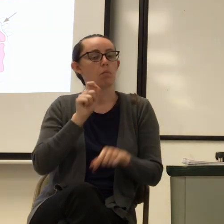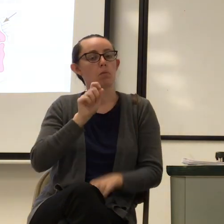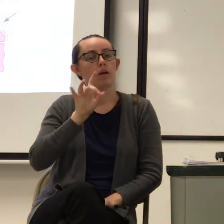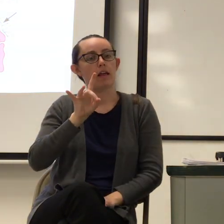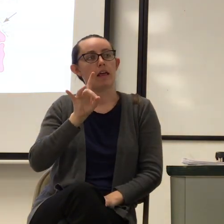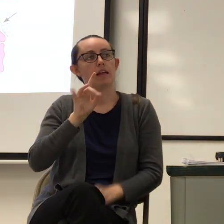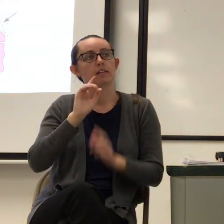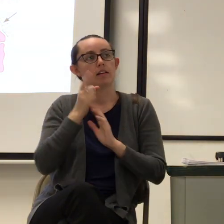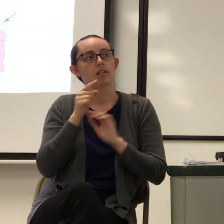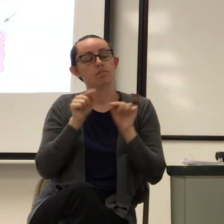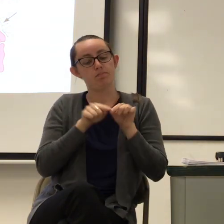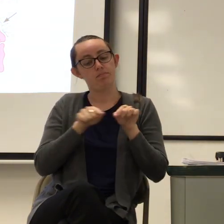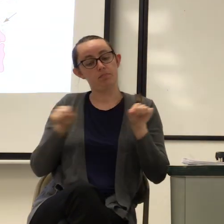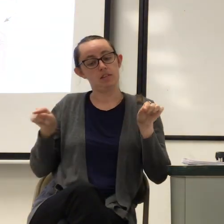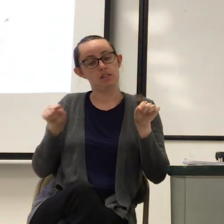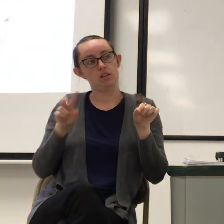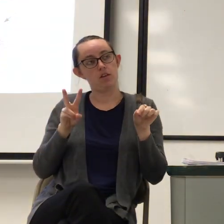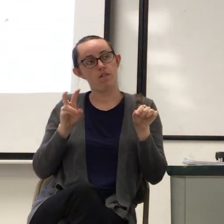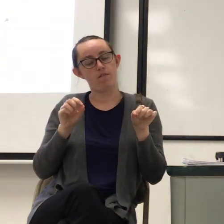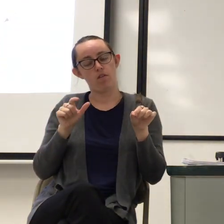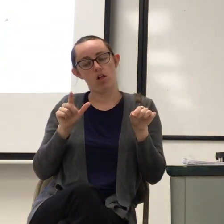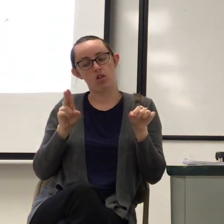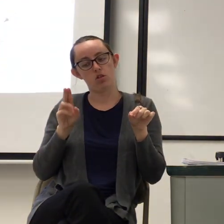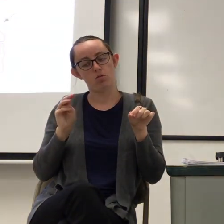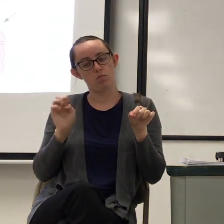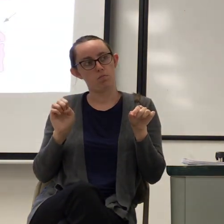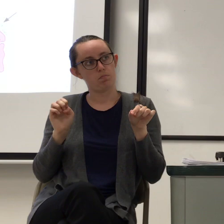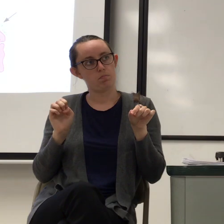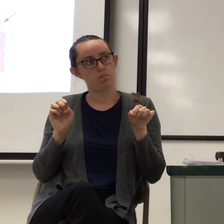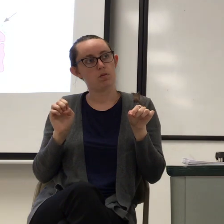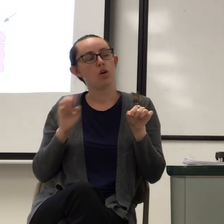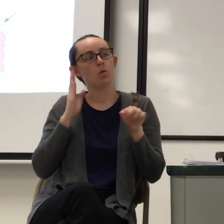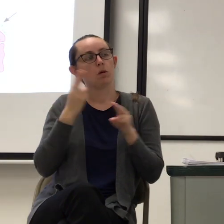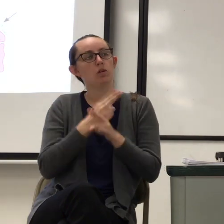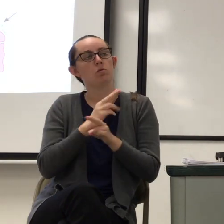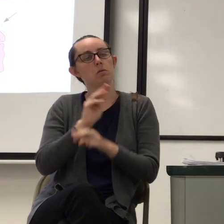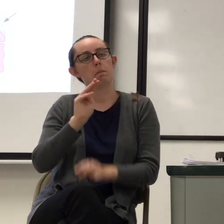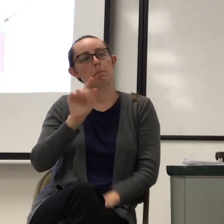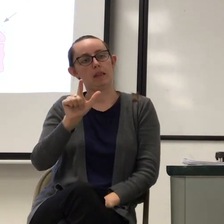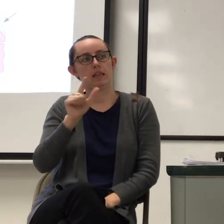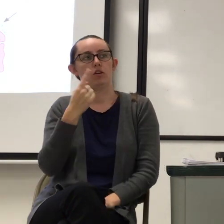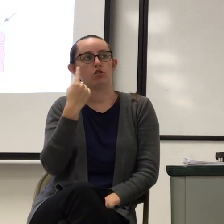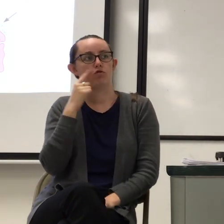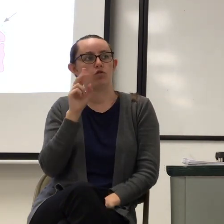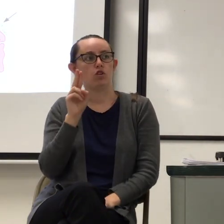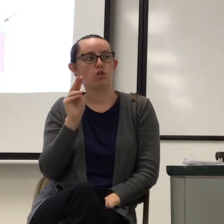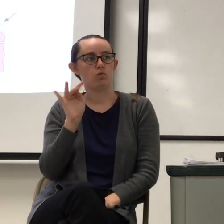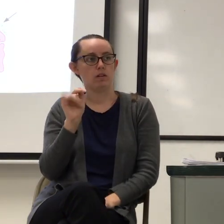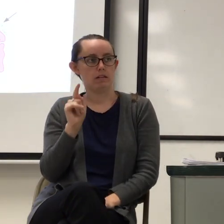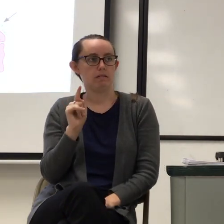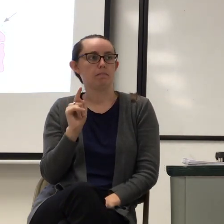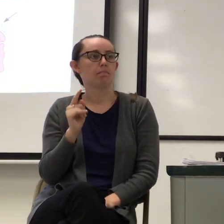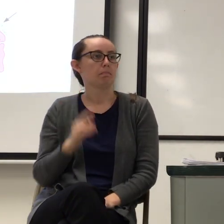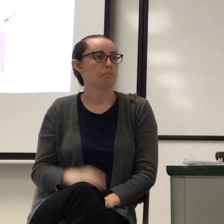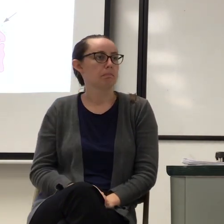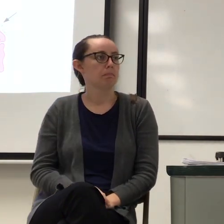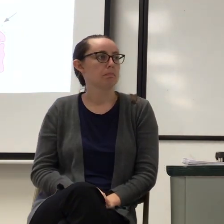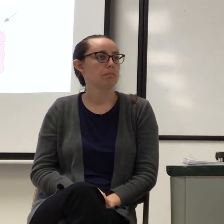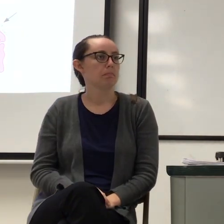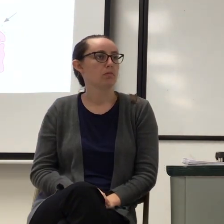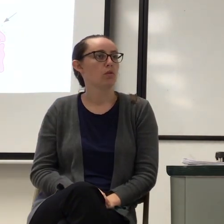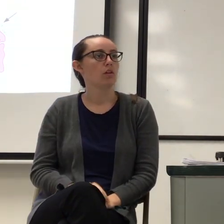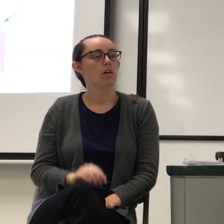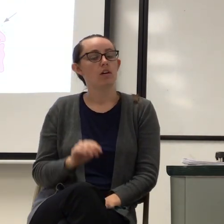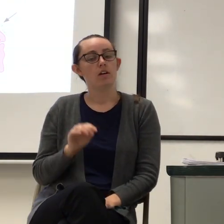be for volume, so we're going to use milliliters as the unit. Put some numbers up here for you.